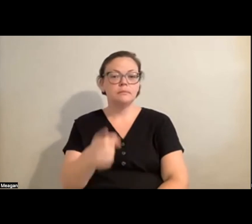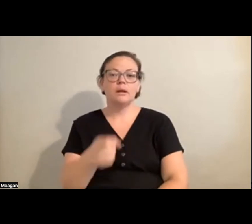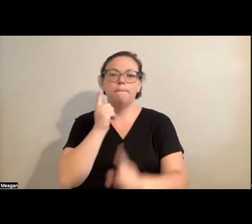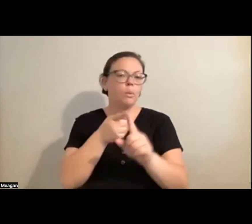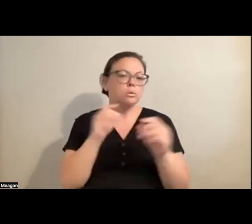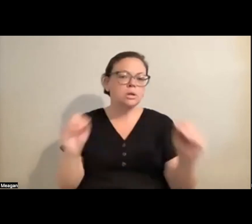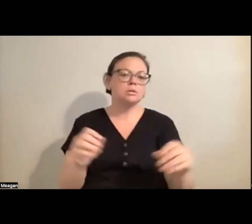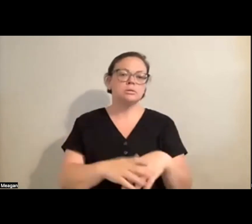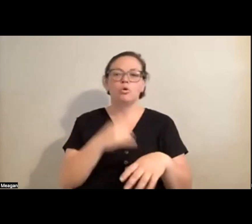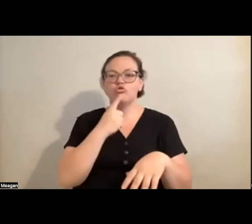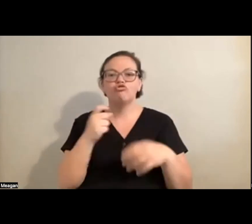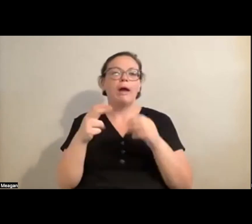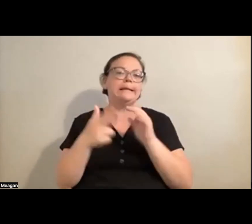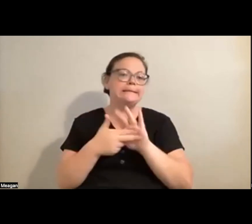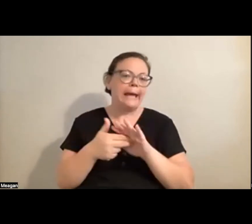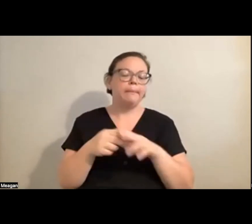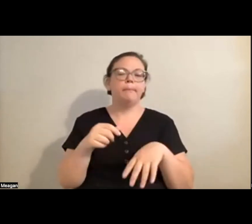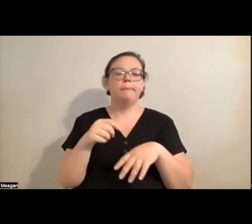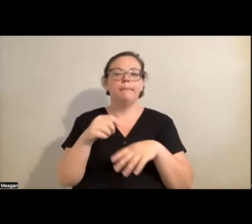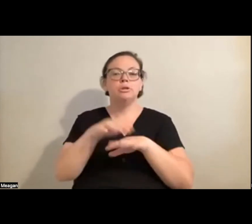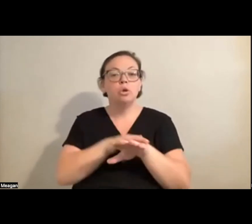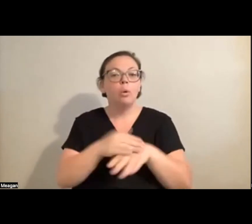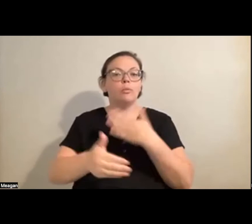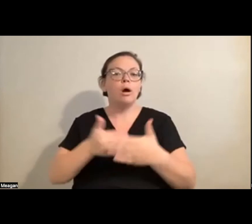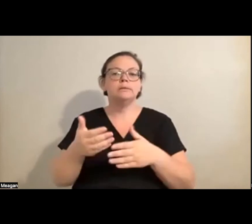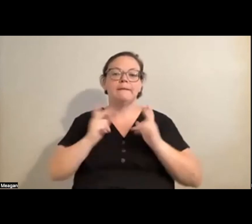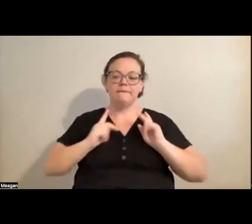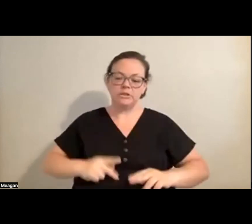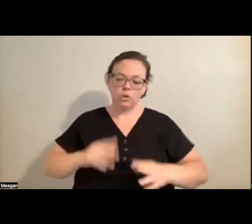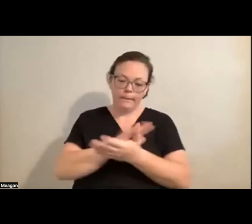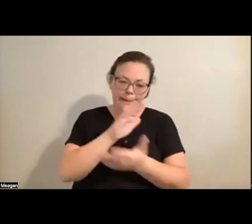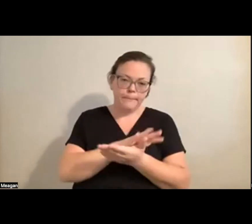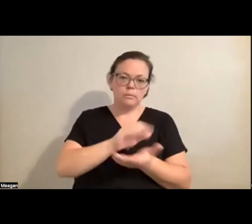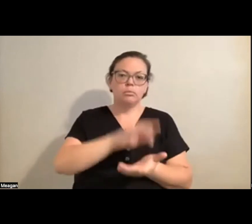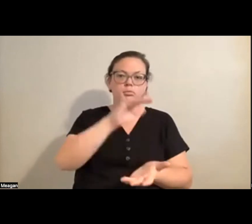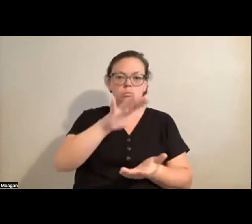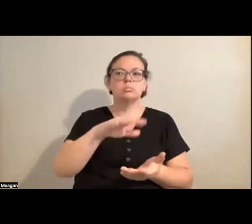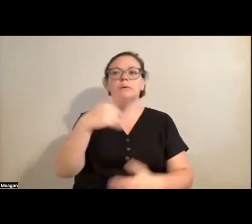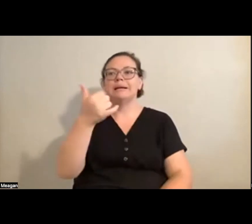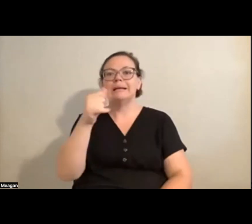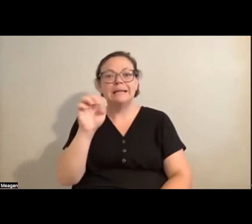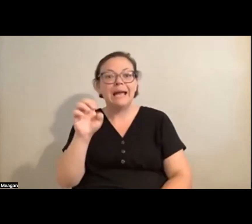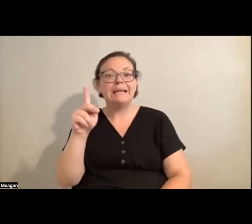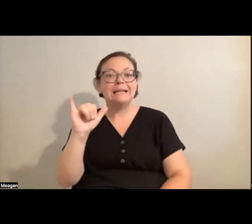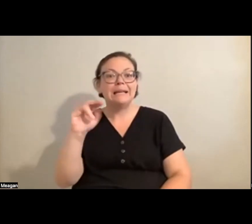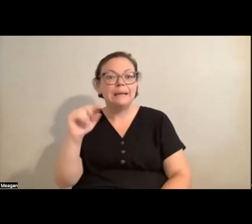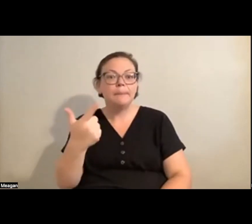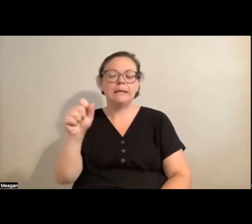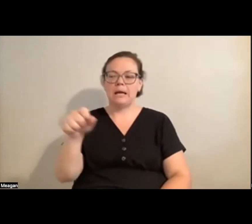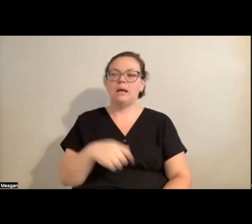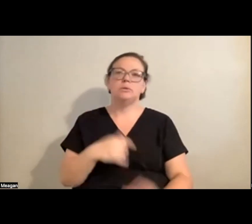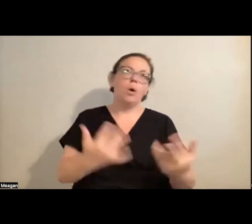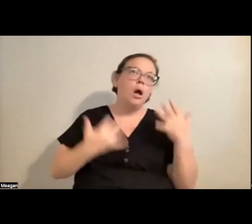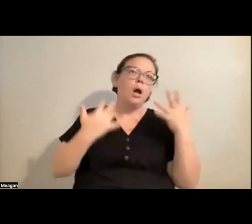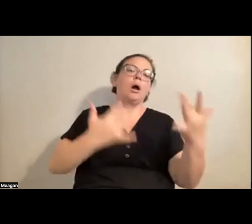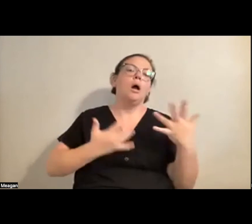suck, red tape, yes, a slow process, physical papers, gatekeeping, yes, endless waiting, citizenship,